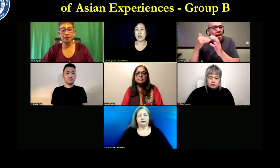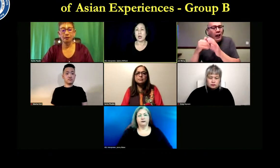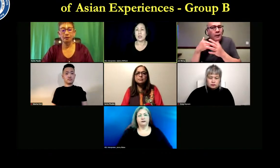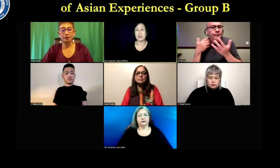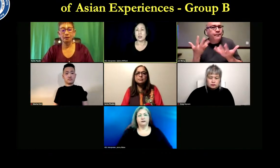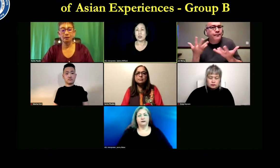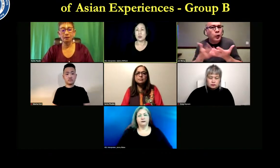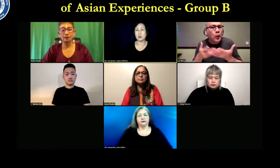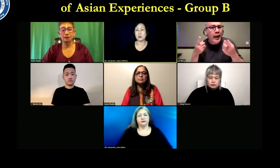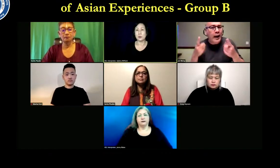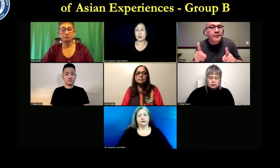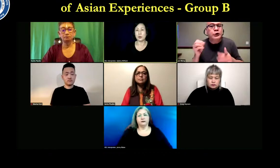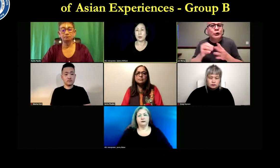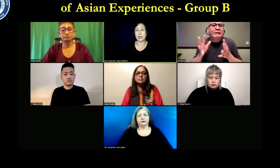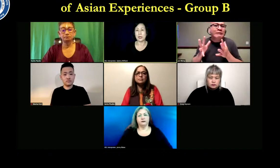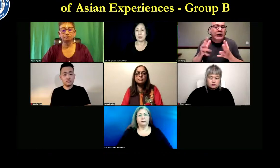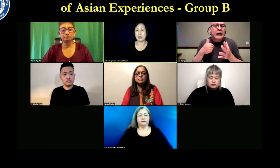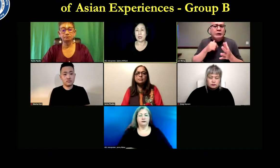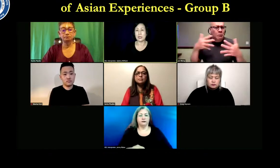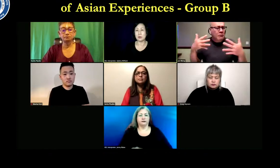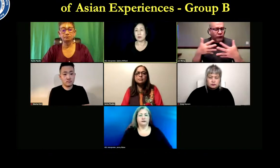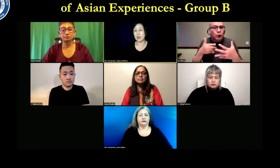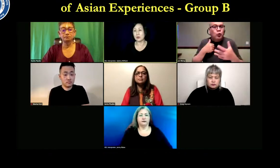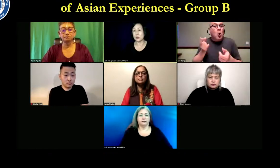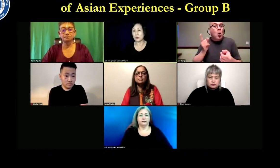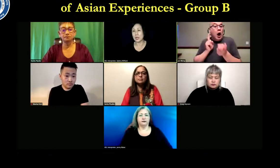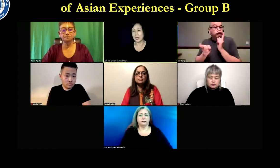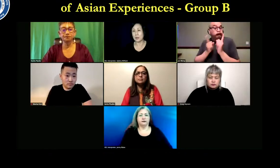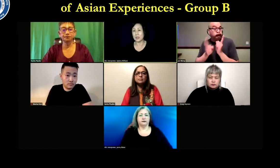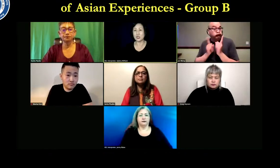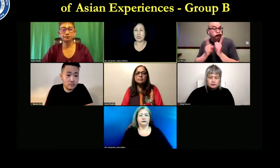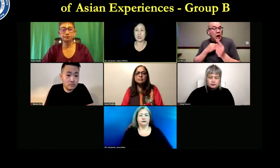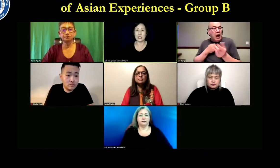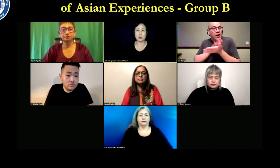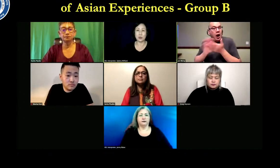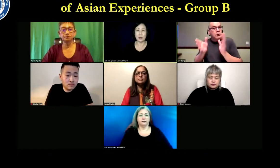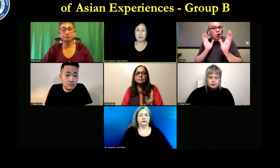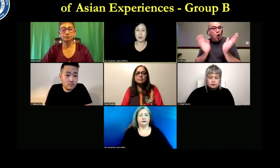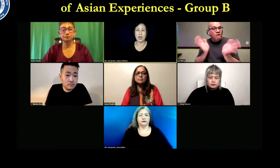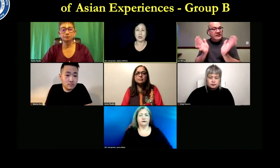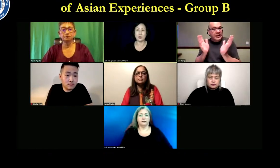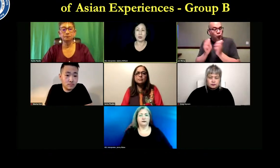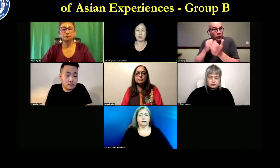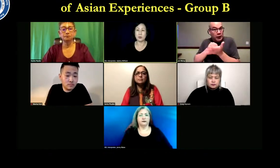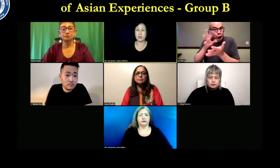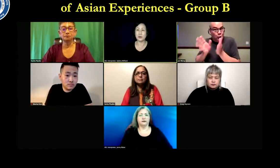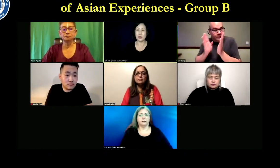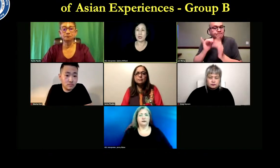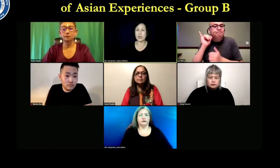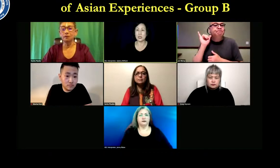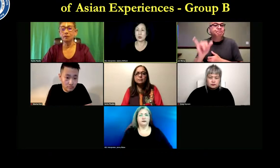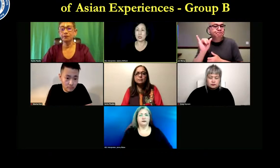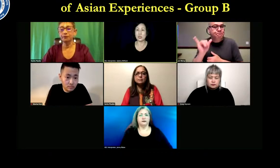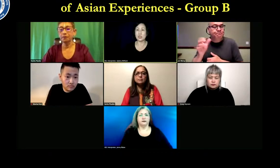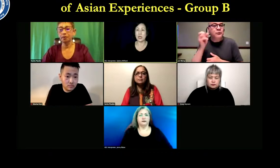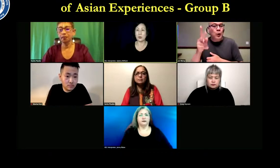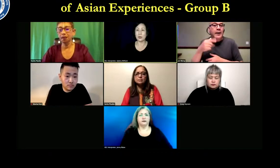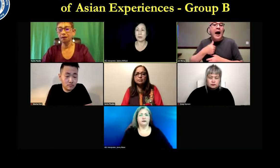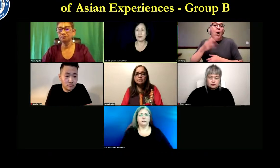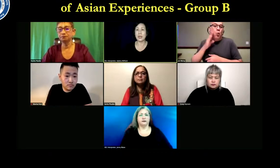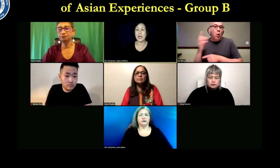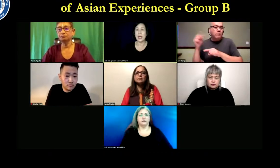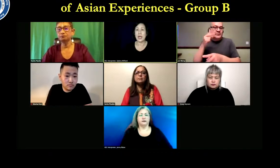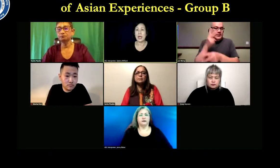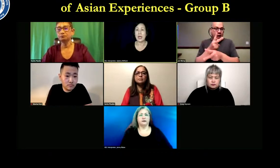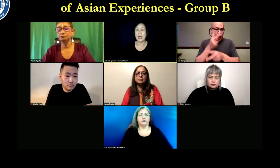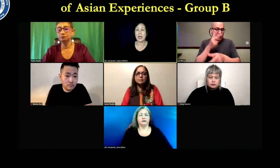So I contacted the students by email and asked them kind of what was happening, checking in with them. I didn't want them to be afraid. I just wanted to chat